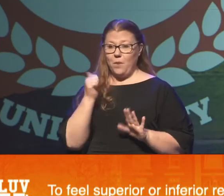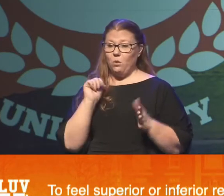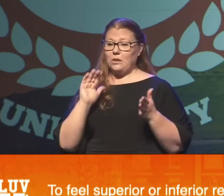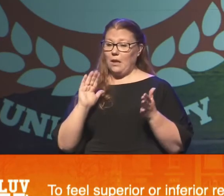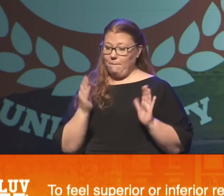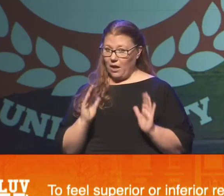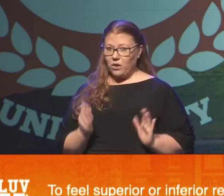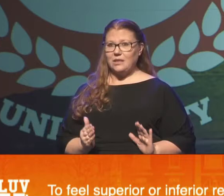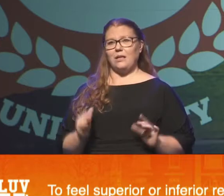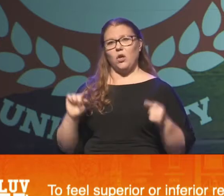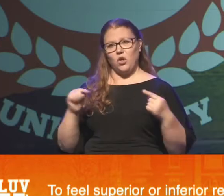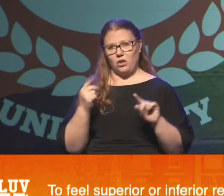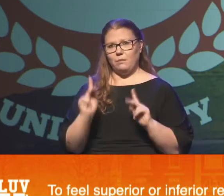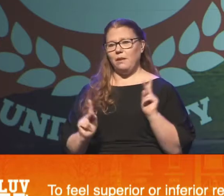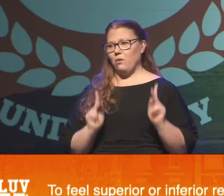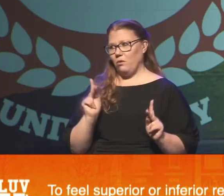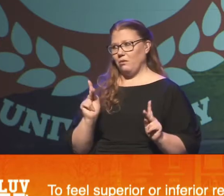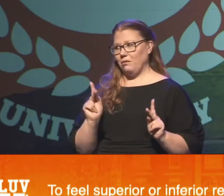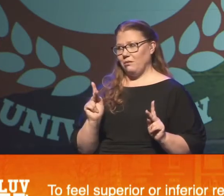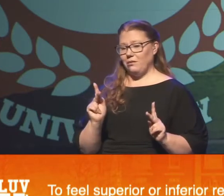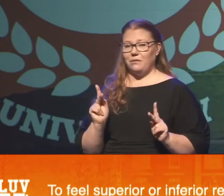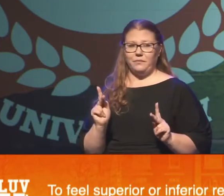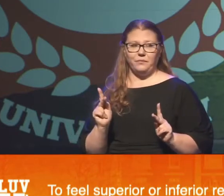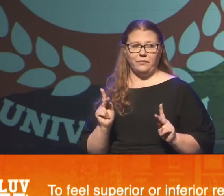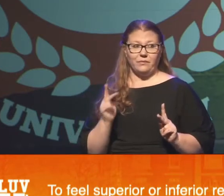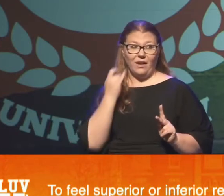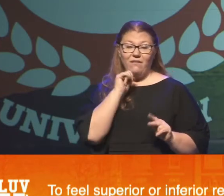comparison wounds, if not all.